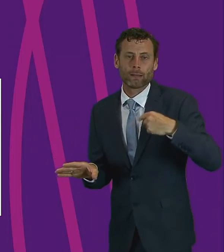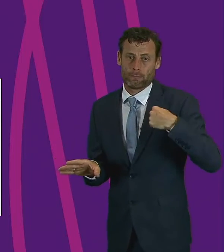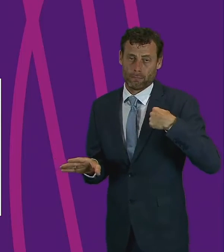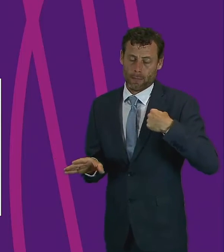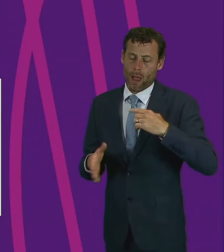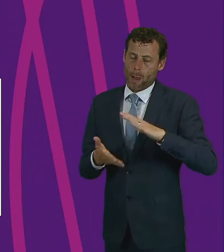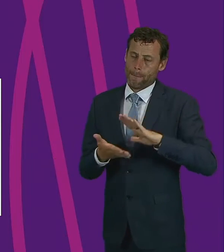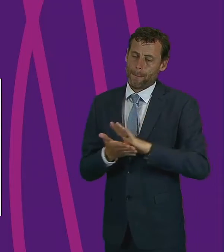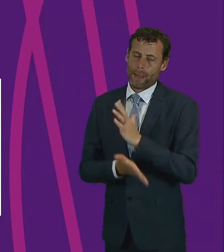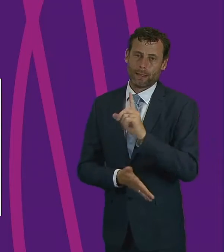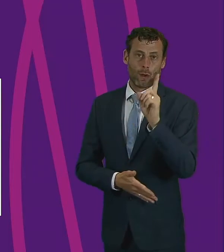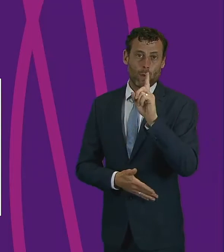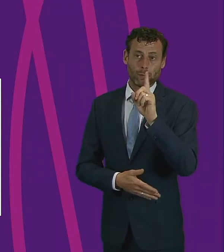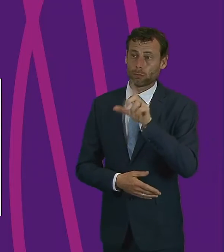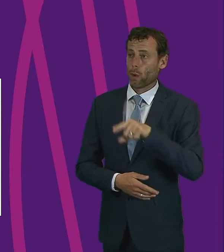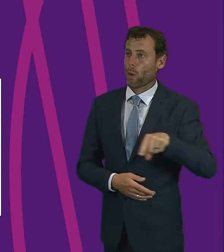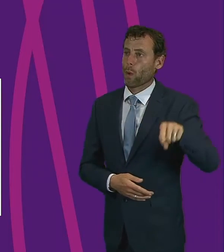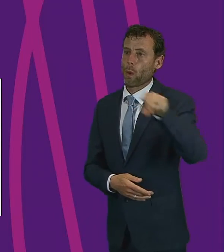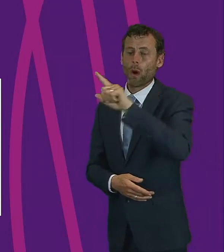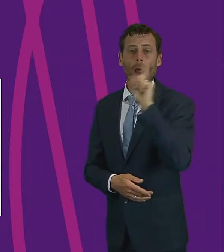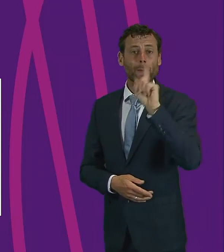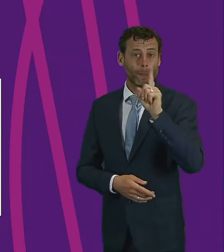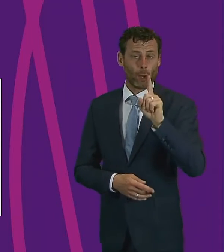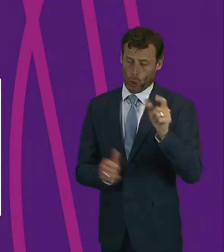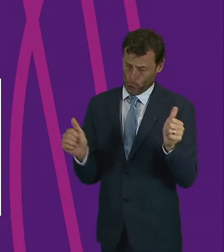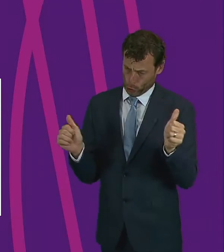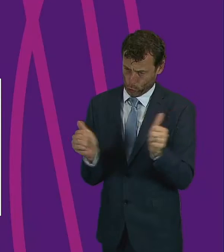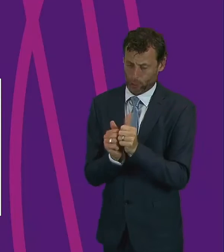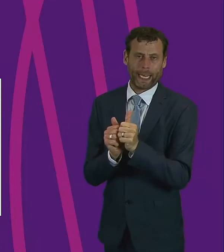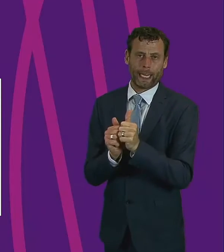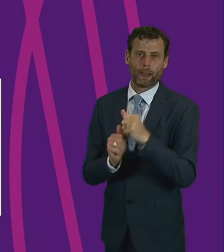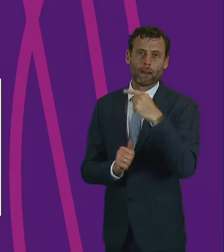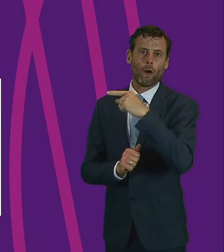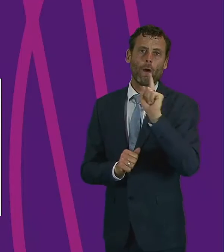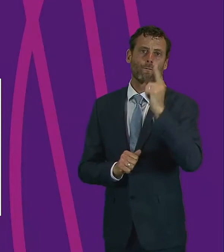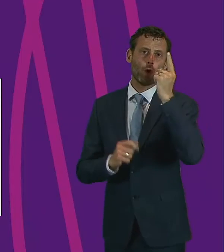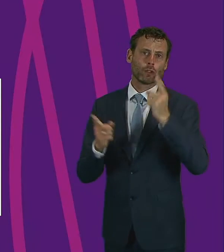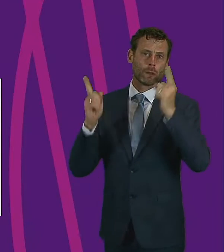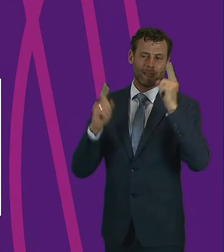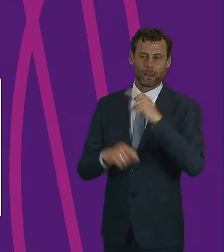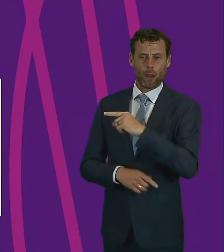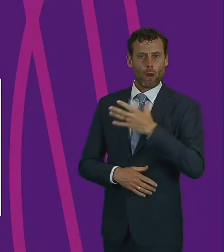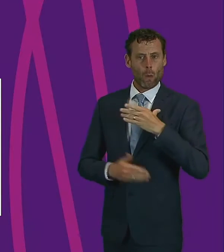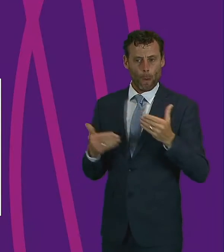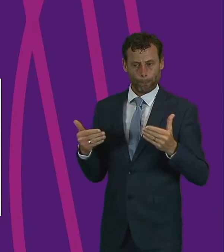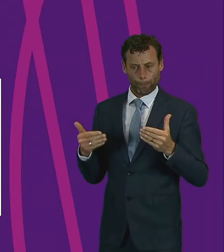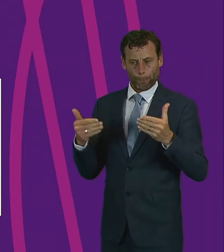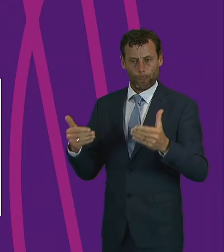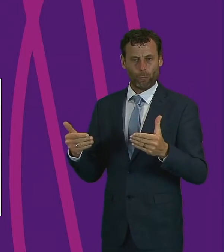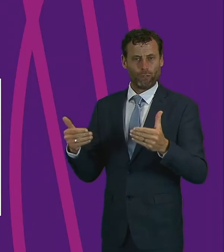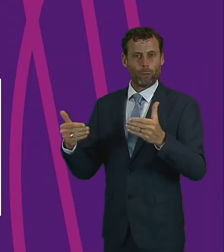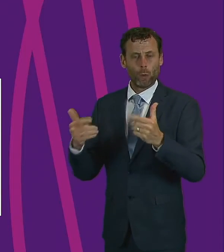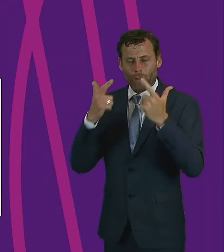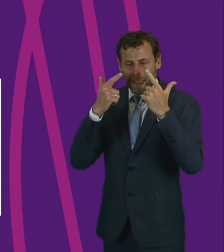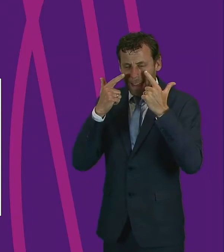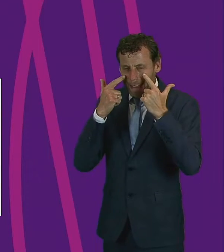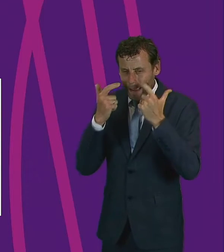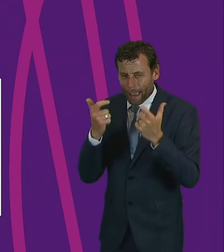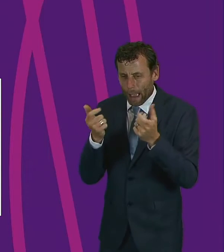in agreement with the First Minister's cautious approach. Many in today's debate are rightly focusing on opening up the